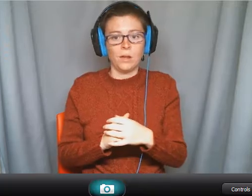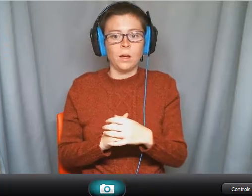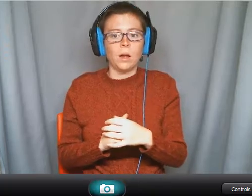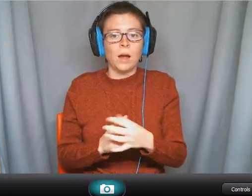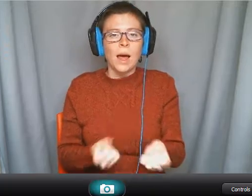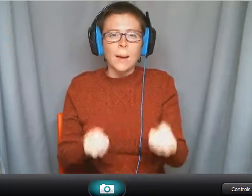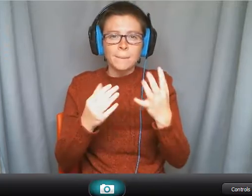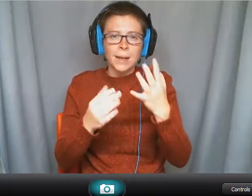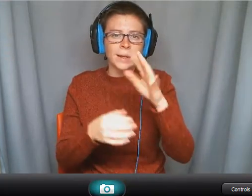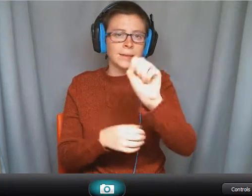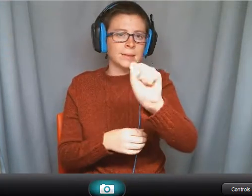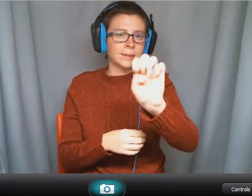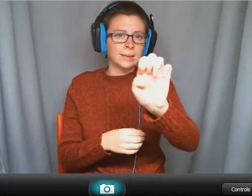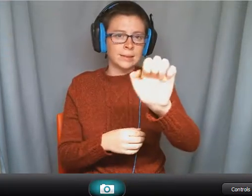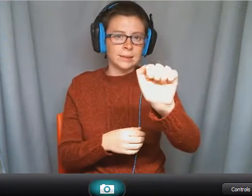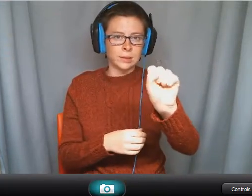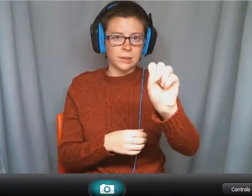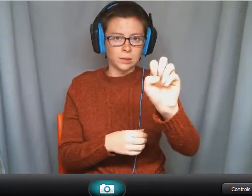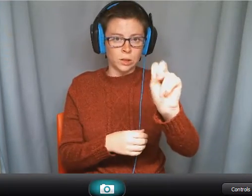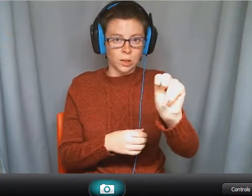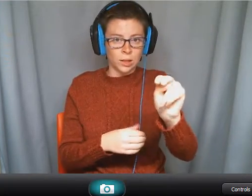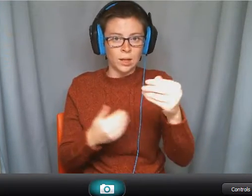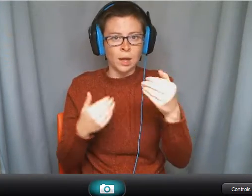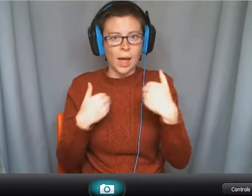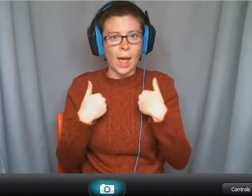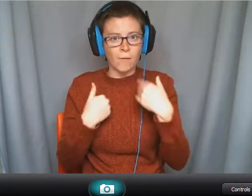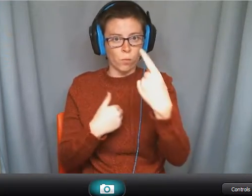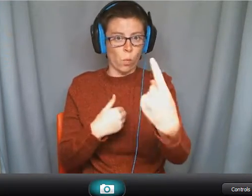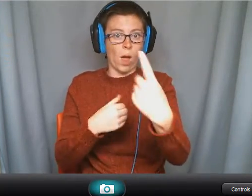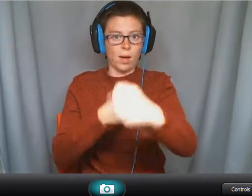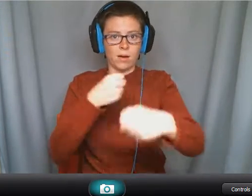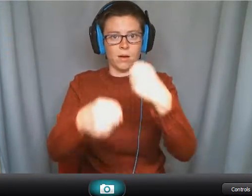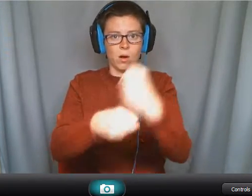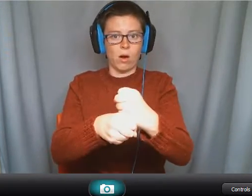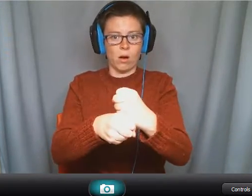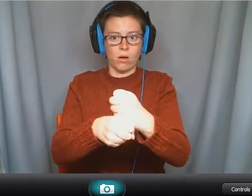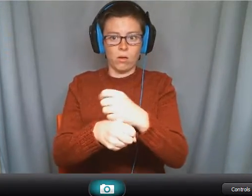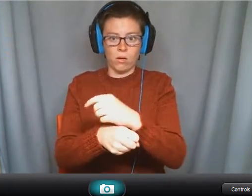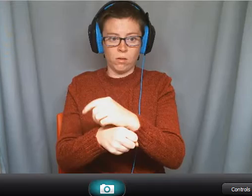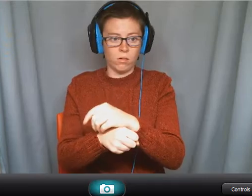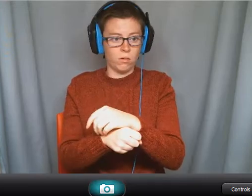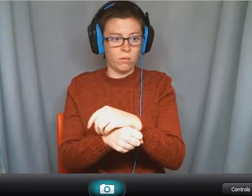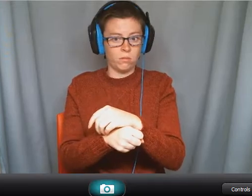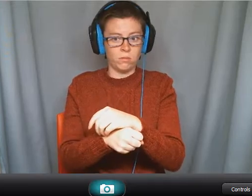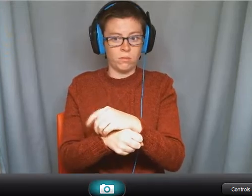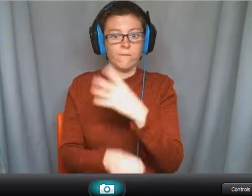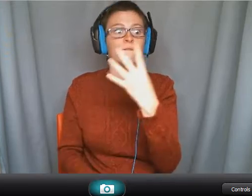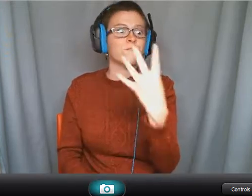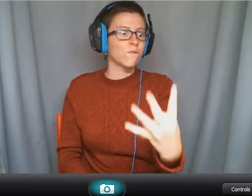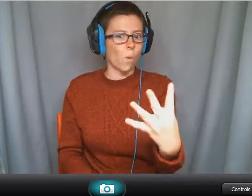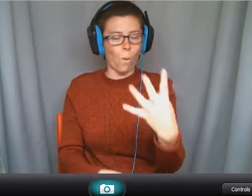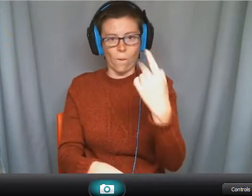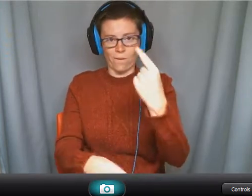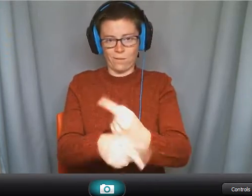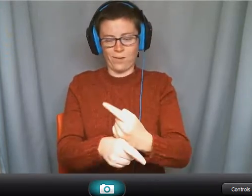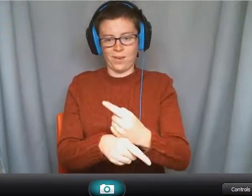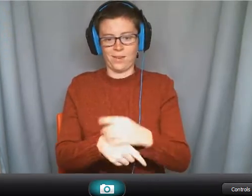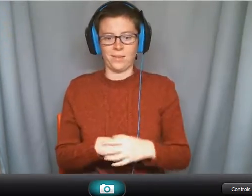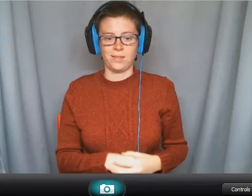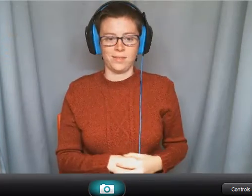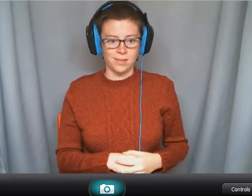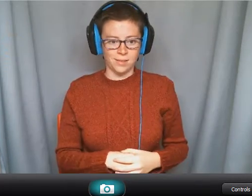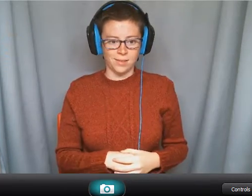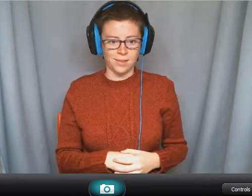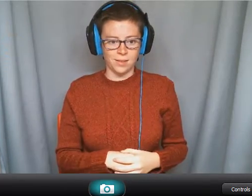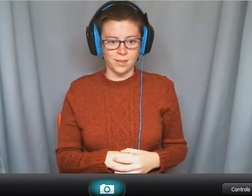seasons. Let's see. Let's take a vote. You can only vote one time.